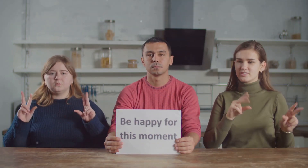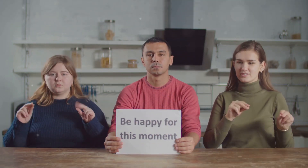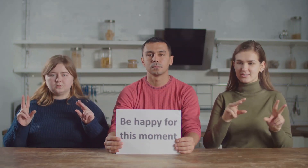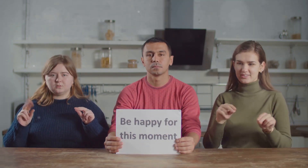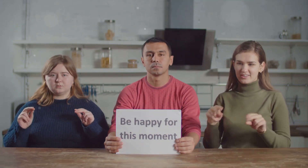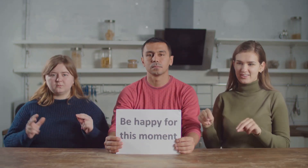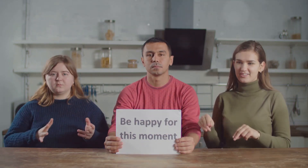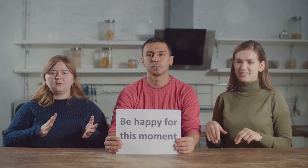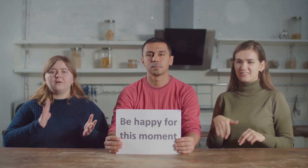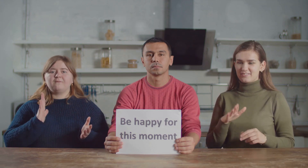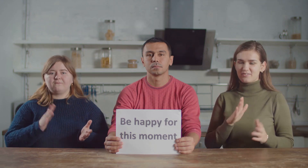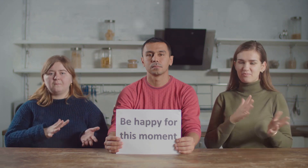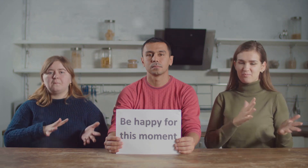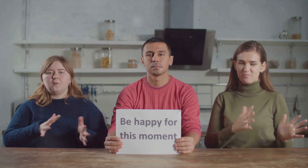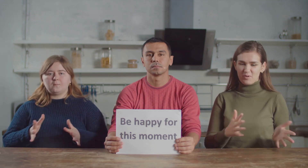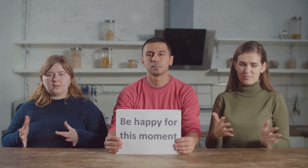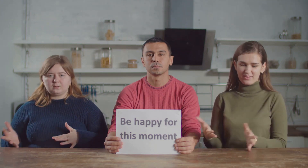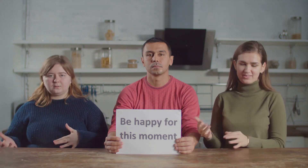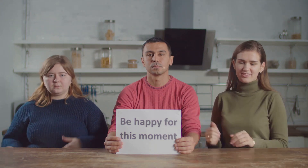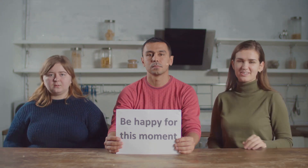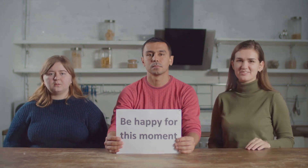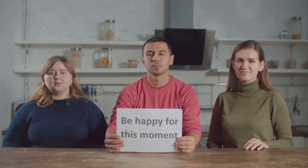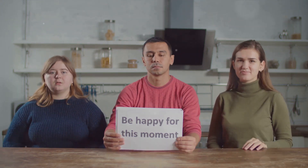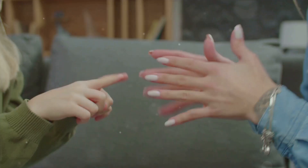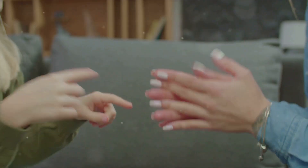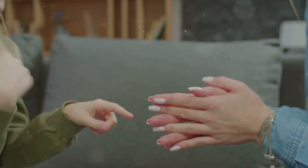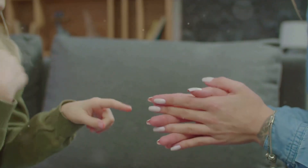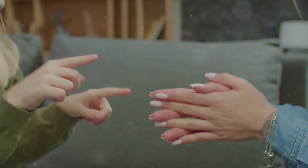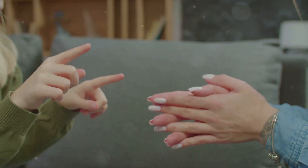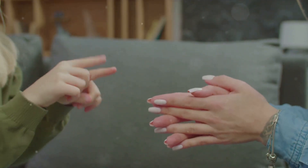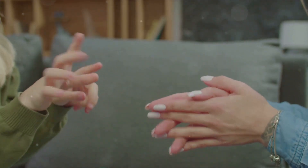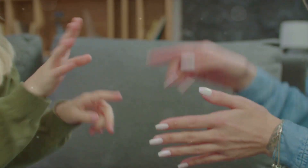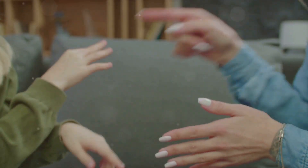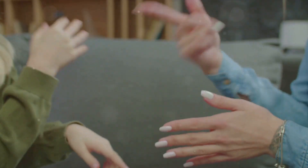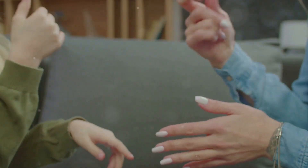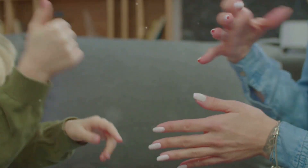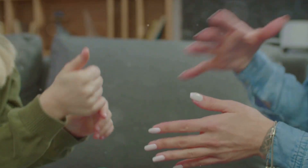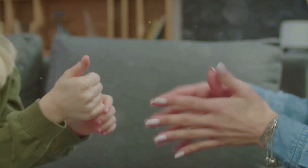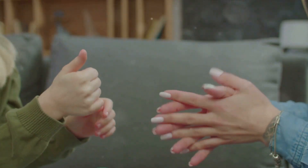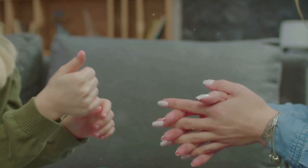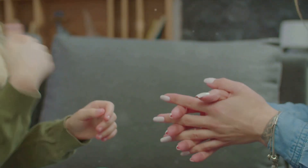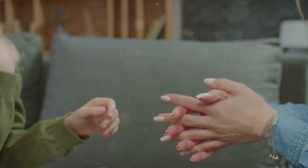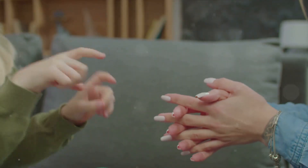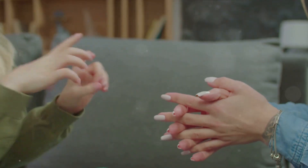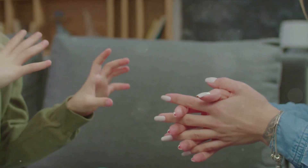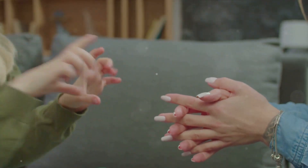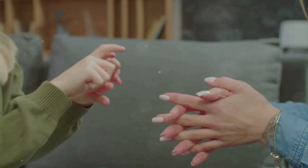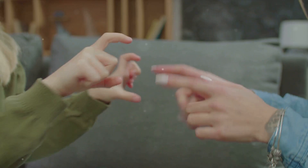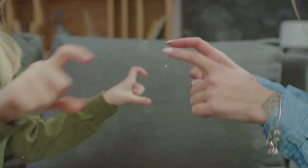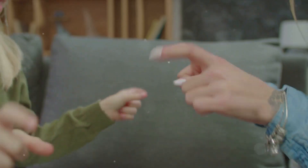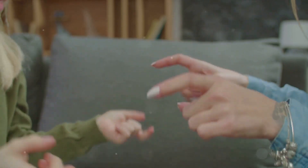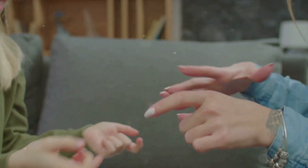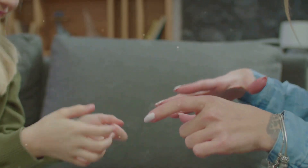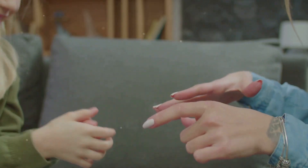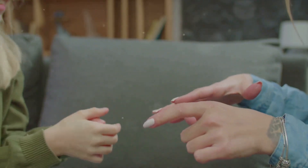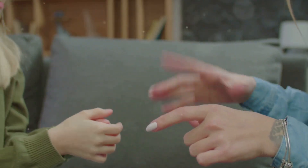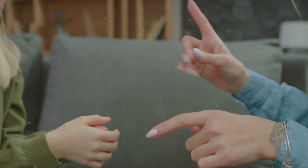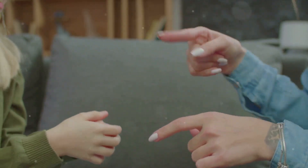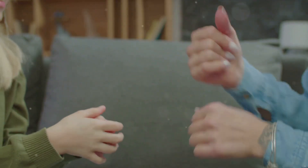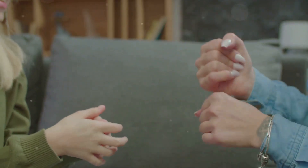deaf culture, ASL is treasured, protected, and preserved. It's more than just a language, it's a lifeline, a means to connect, to share,